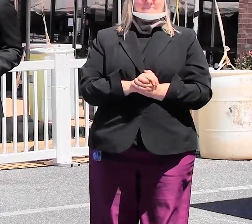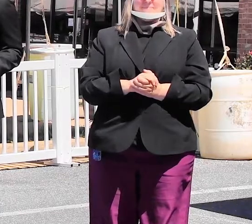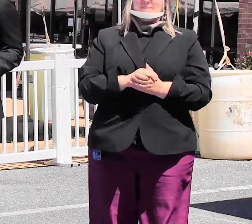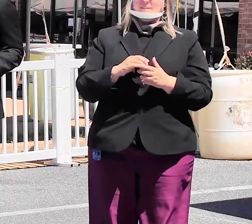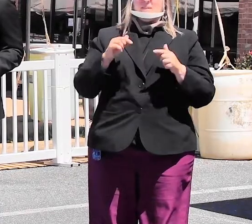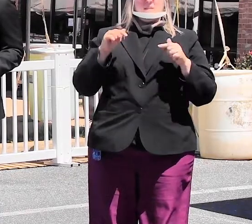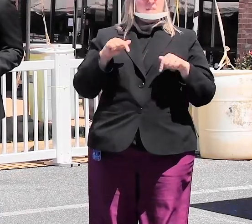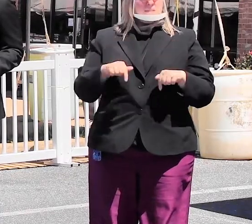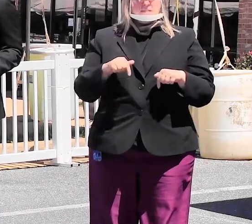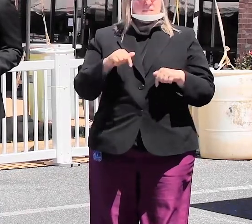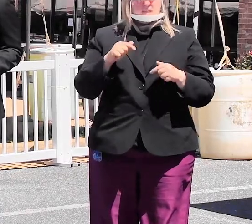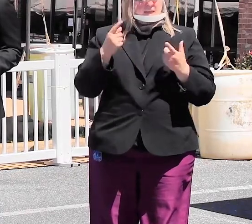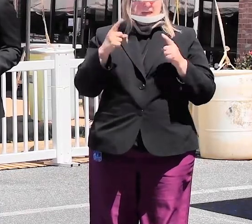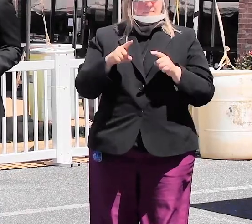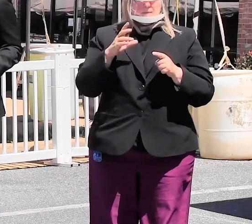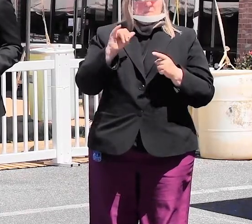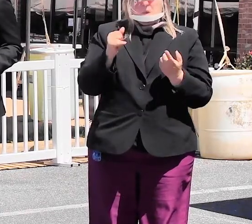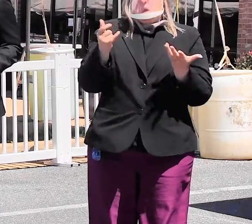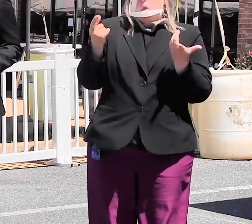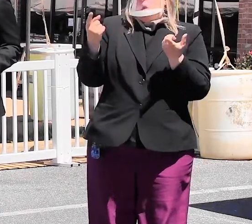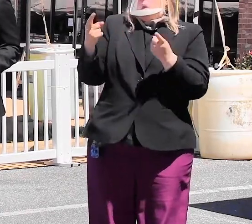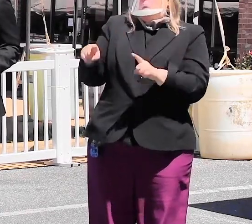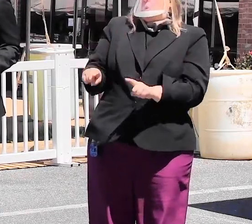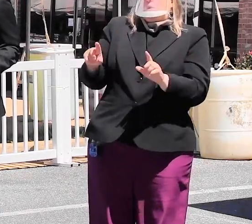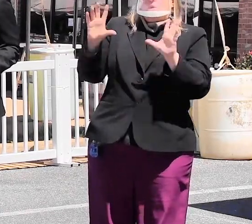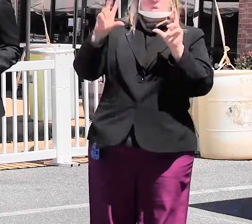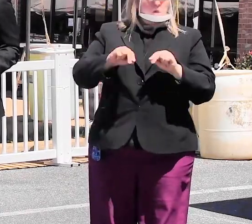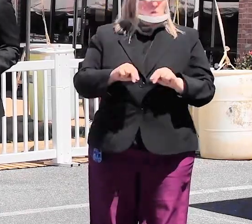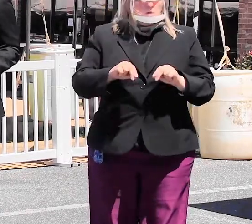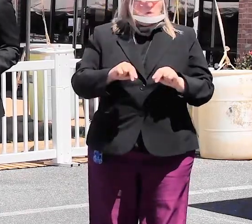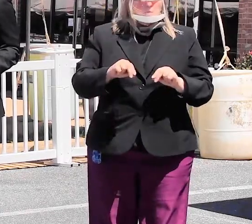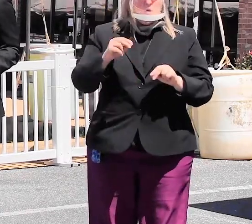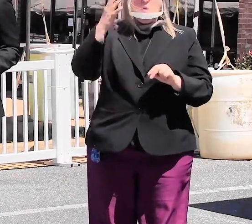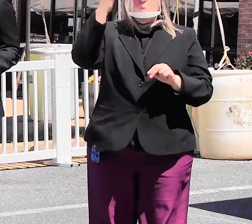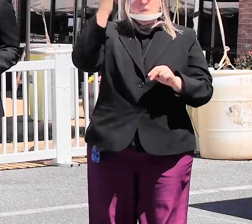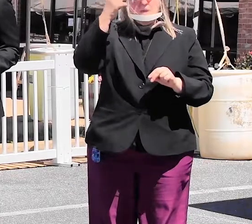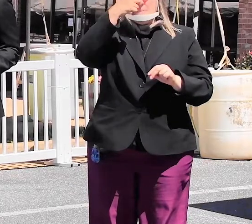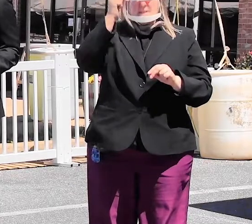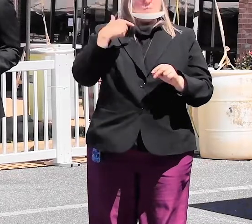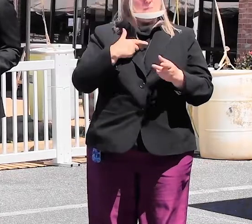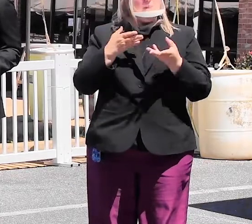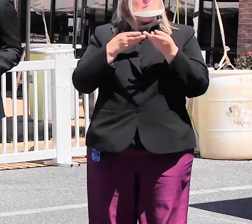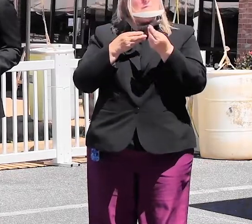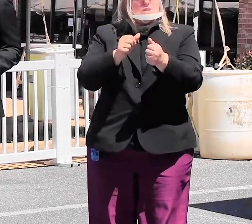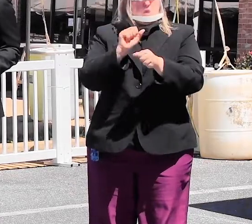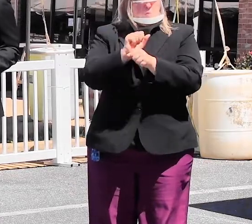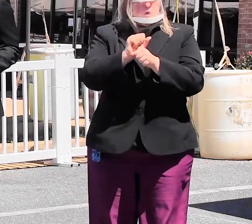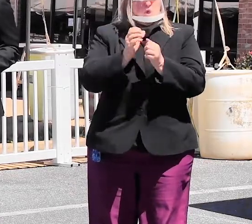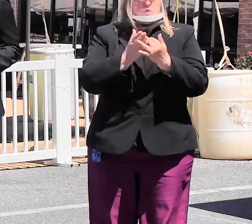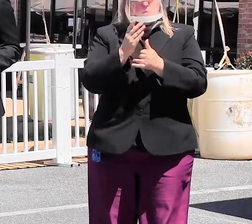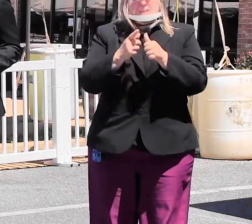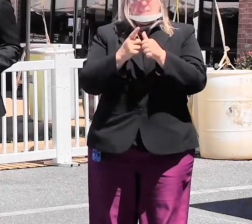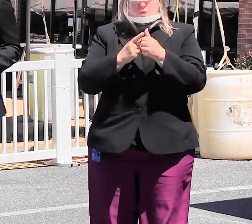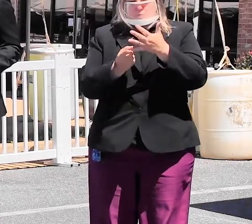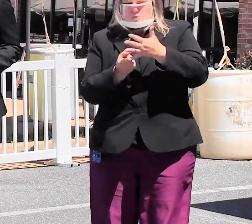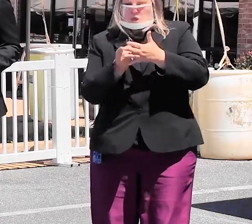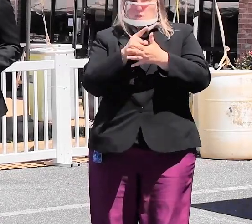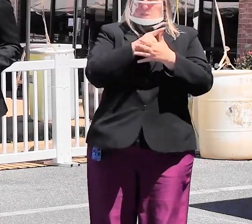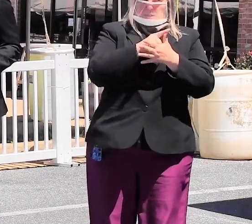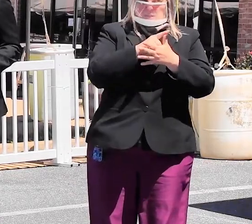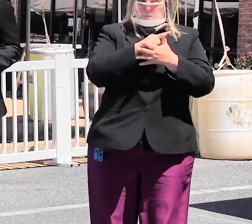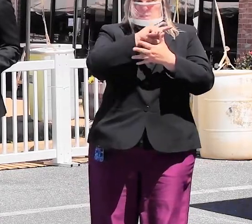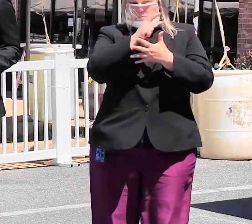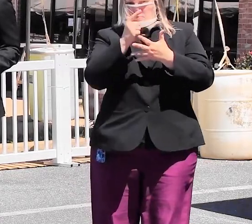This was not by chance. It was because we efficiently worked through the initial prioritization all the